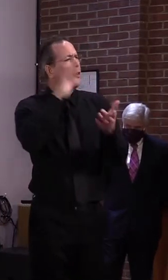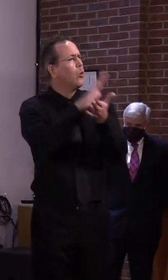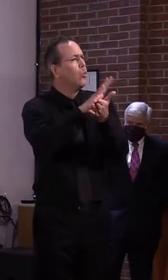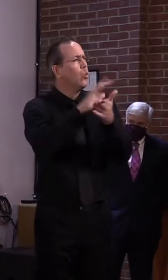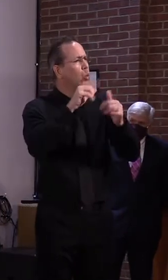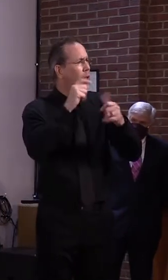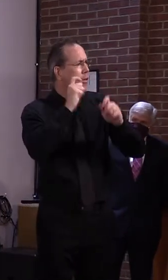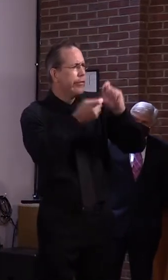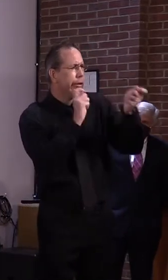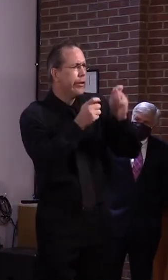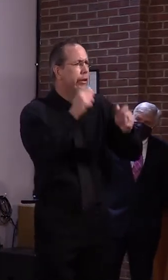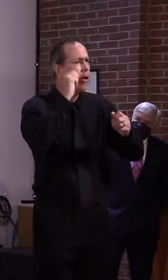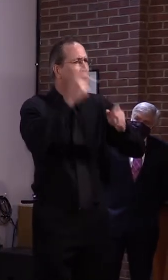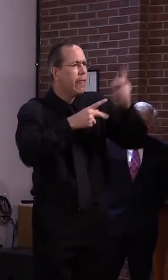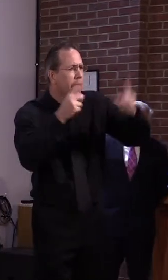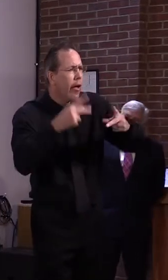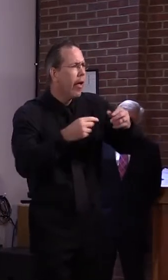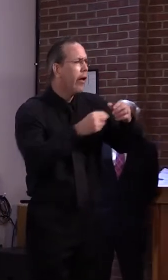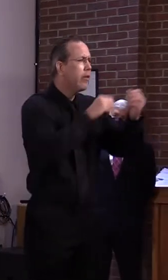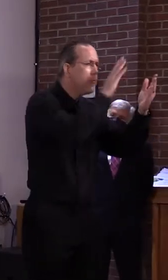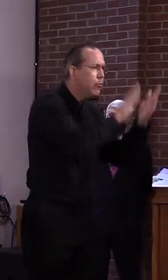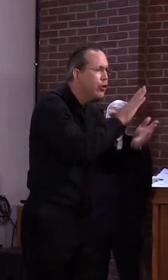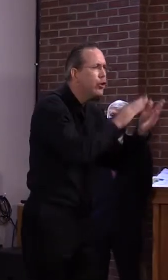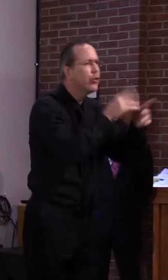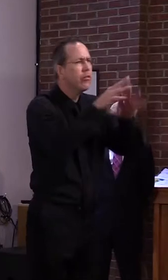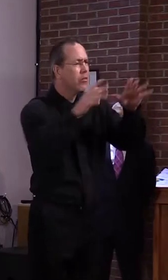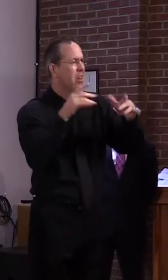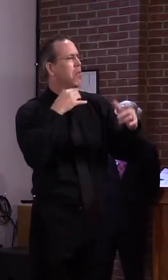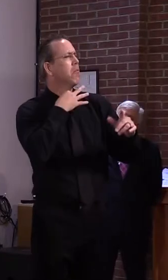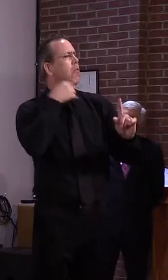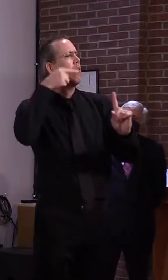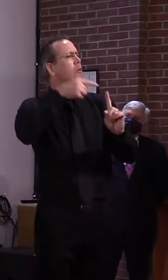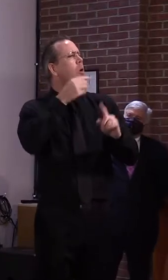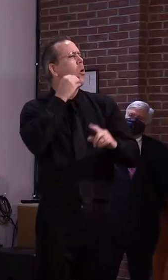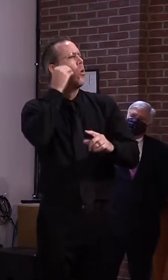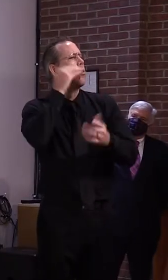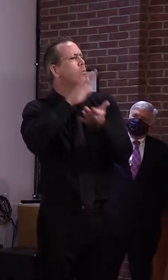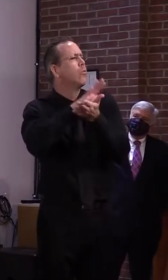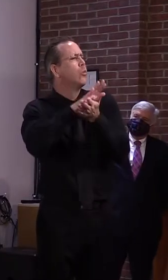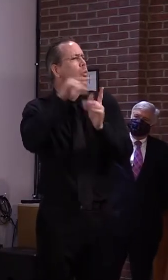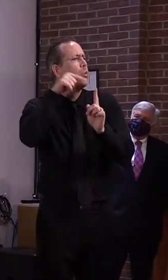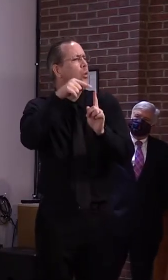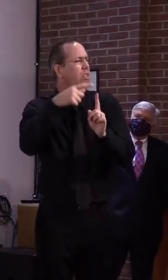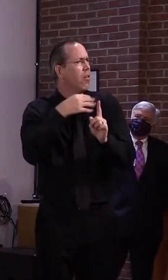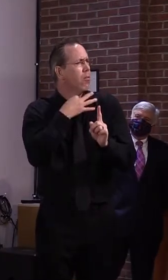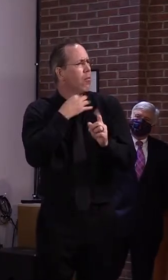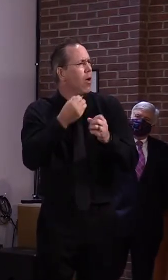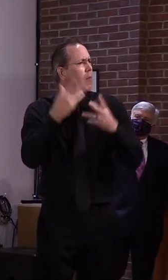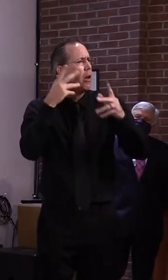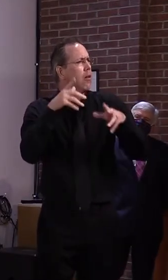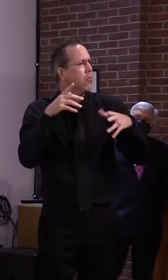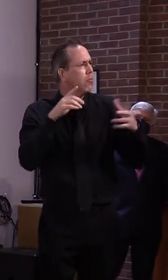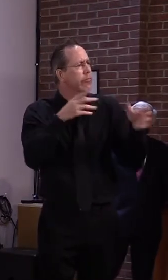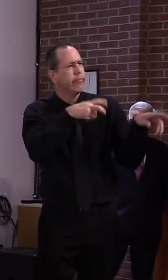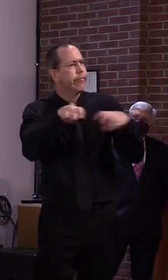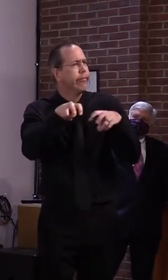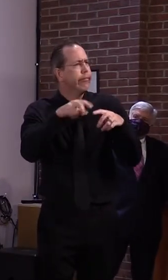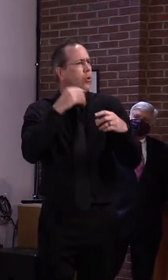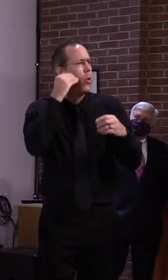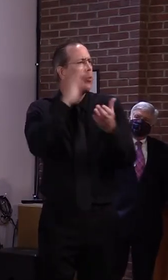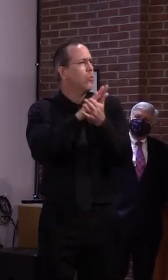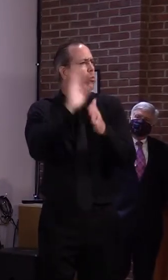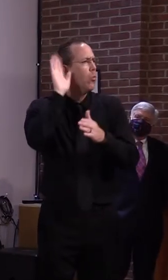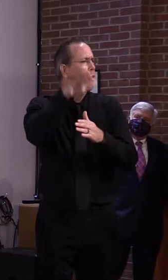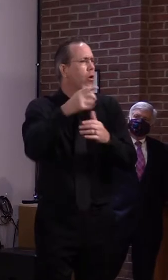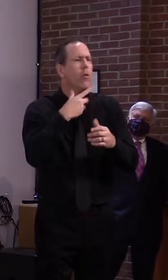education? Yeah, we're currently expecting that number to be over 4,000. The applications are still, we